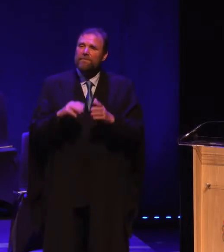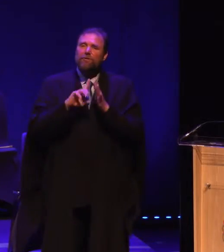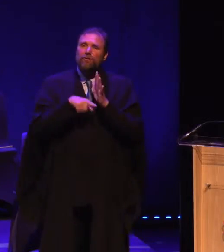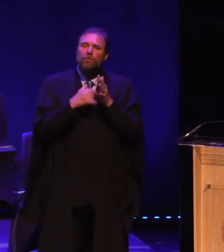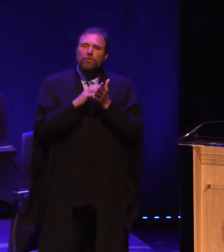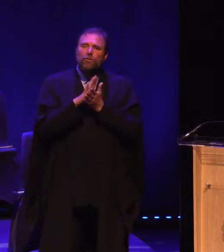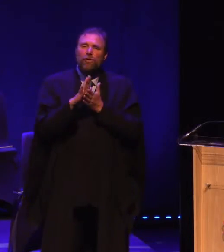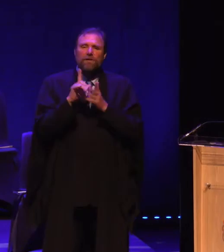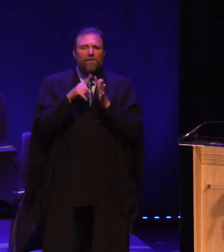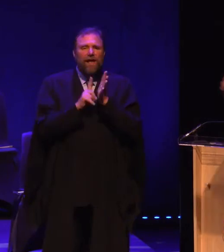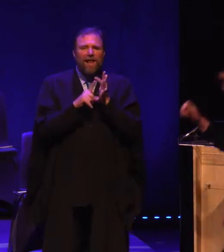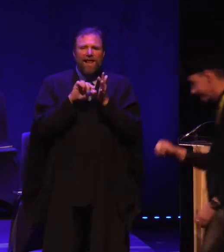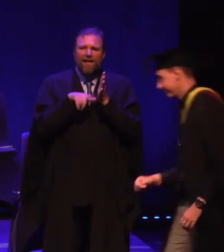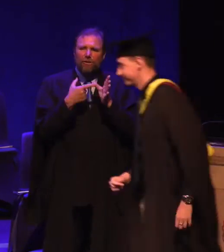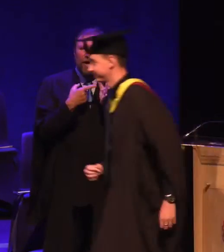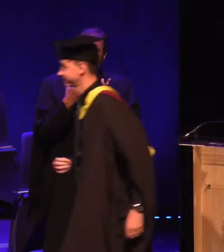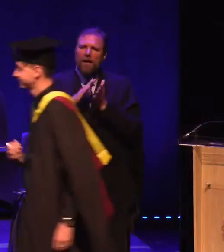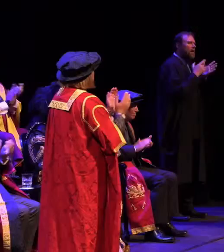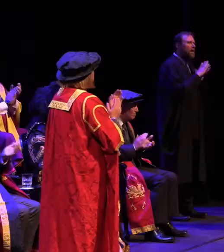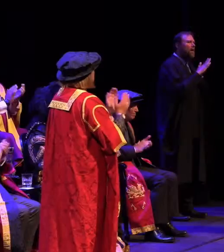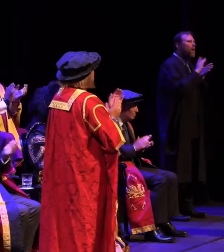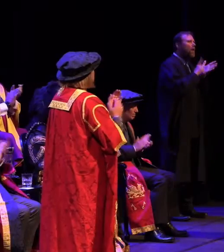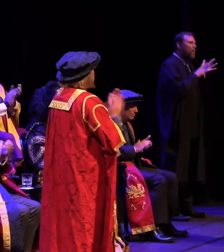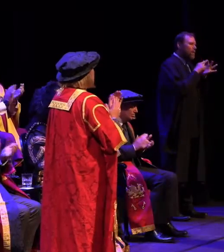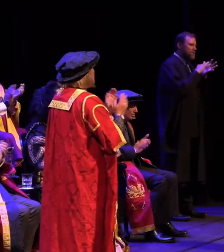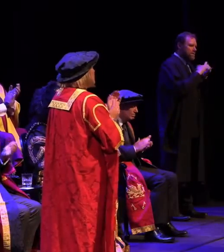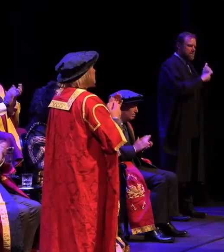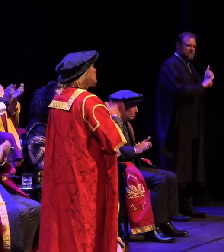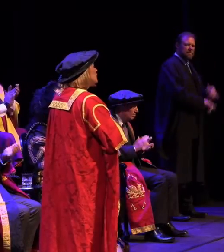Joseph Elijah Lewis.